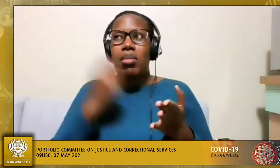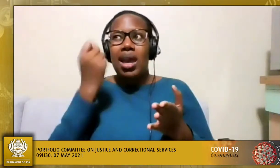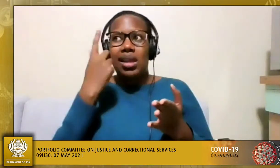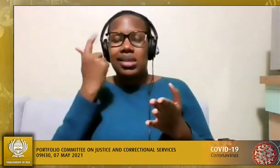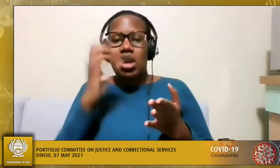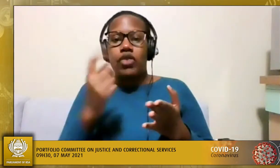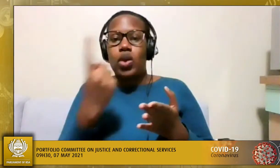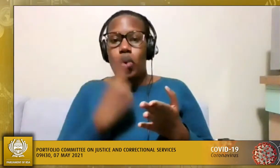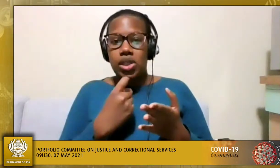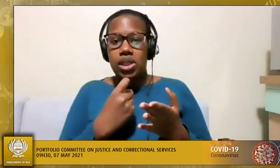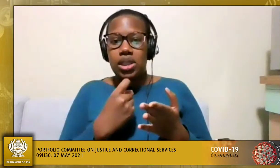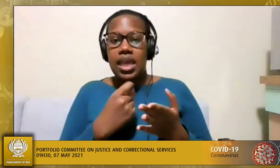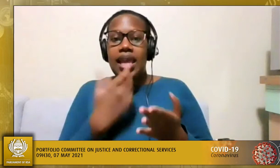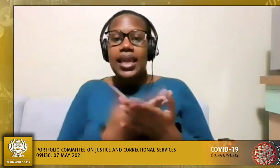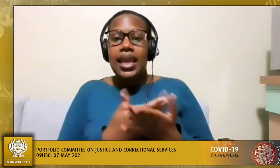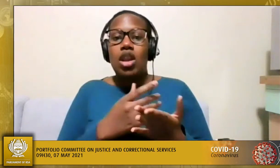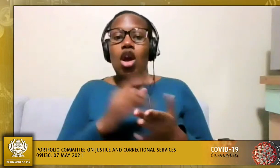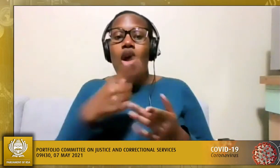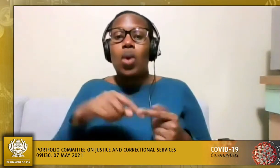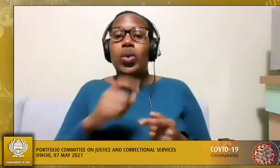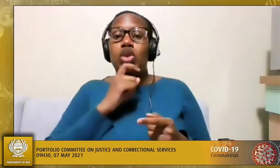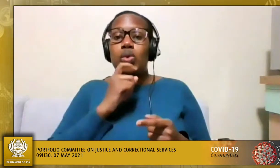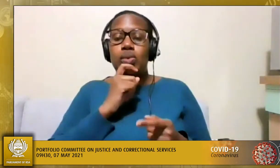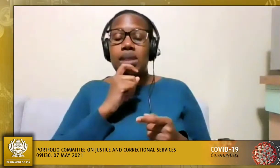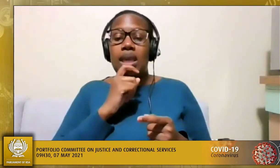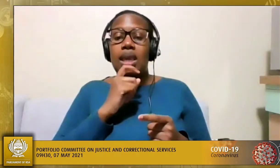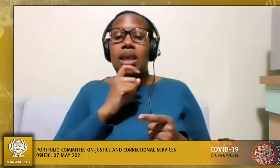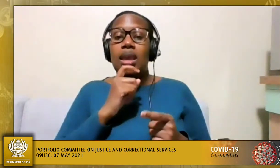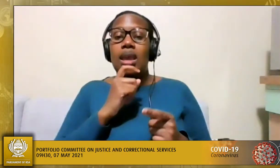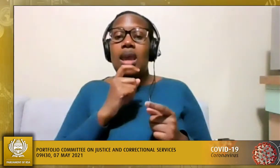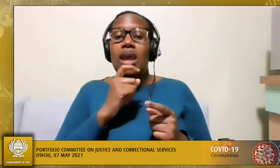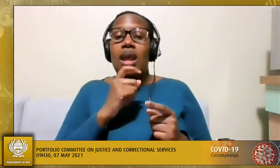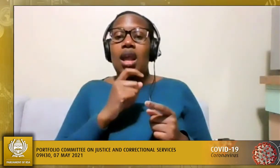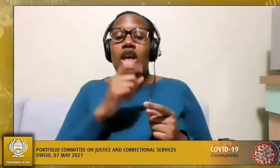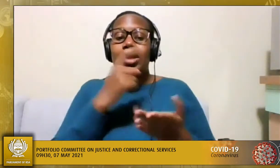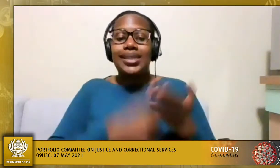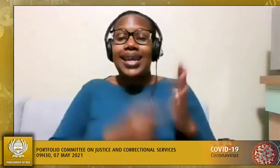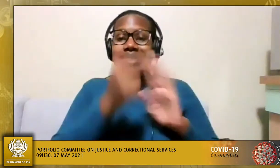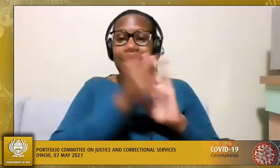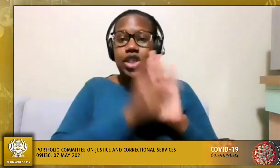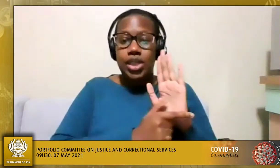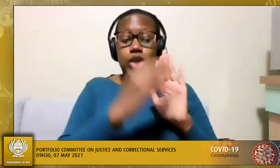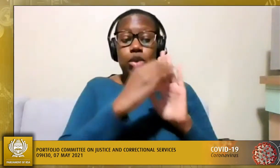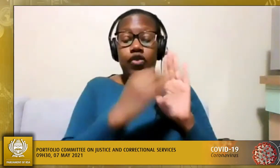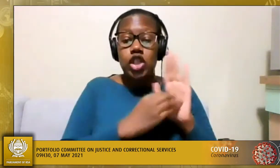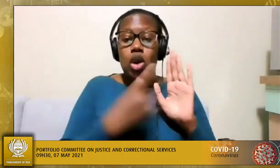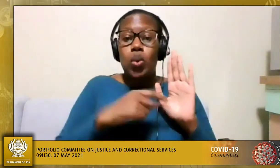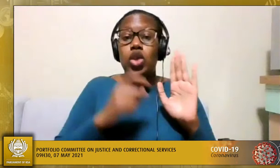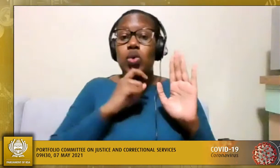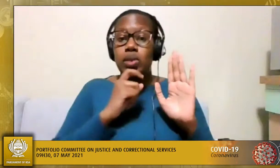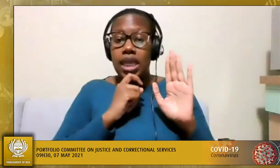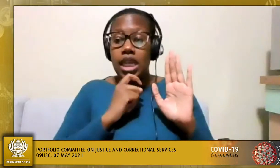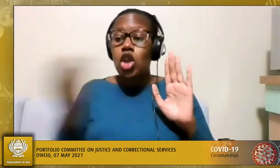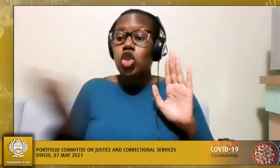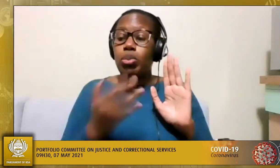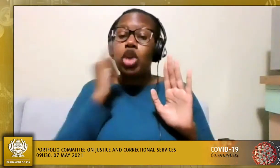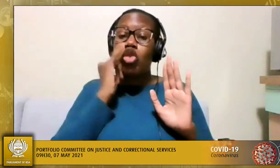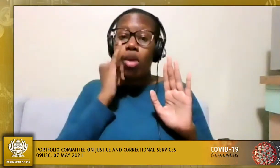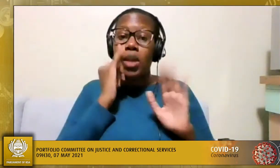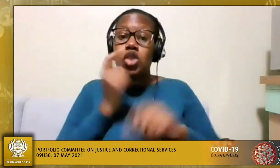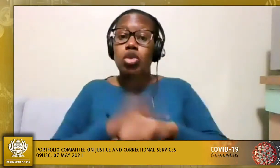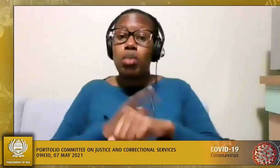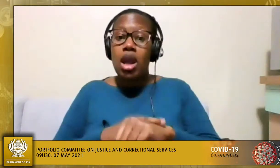whether we can you be using the provisions of the of the tax legislation to bring criminals to book and